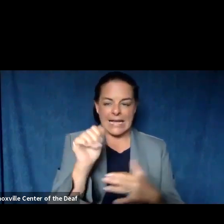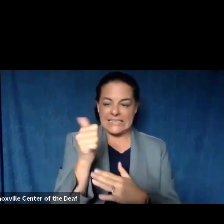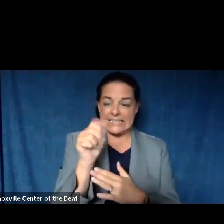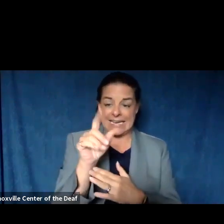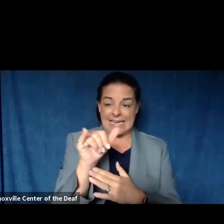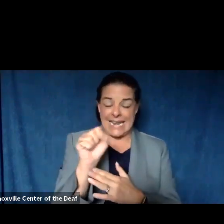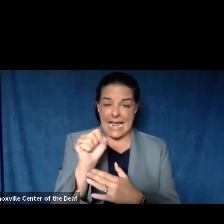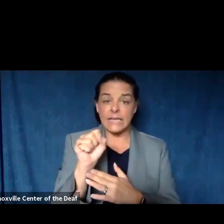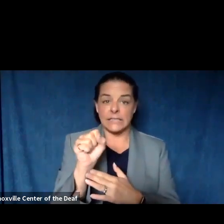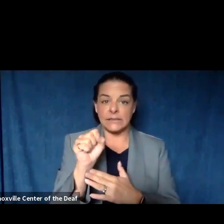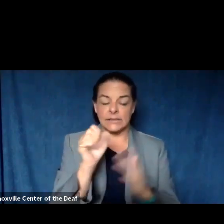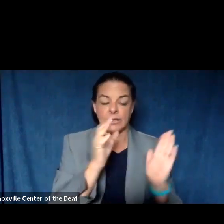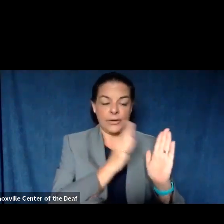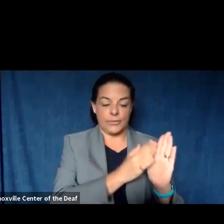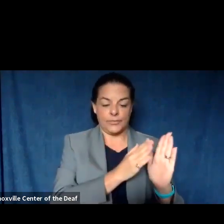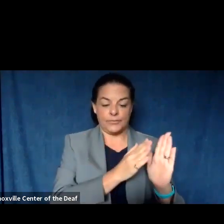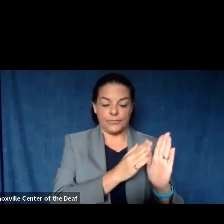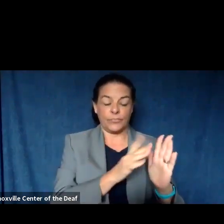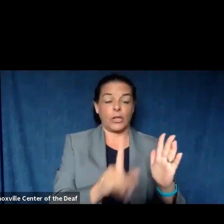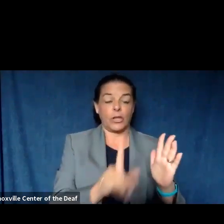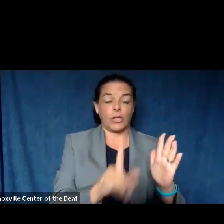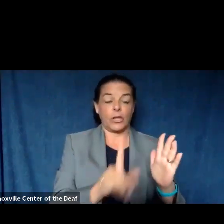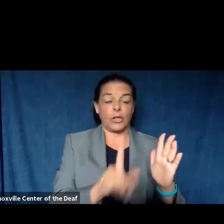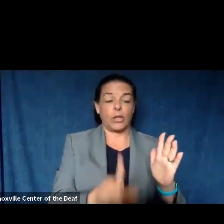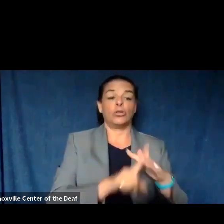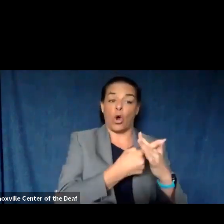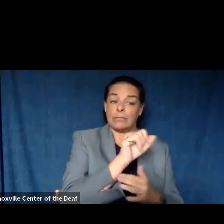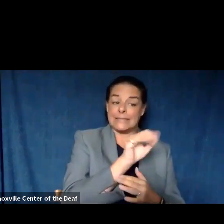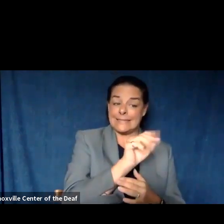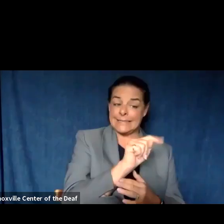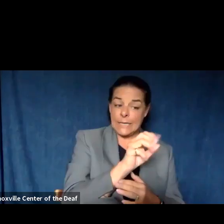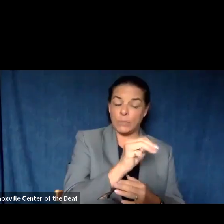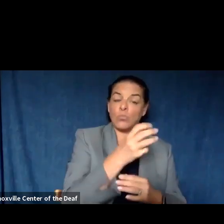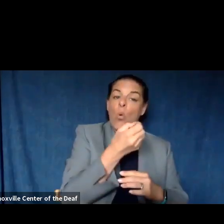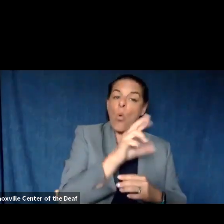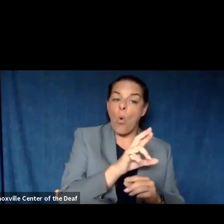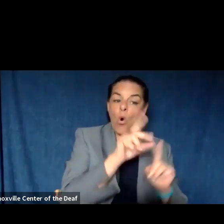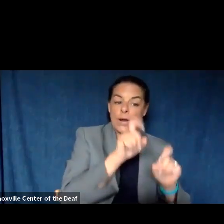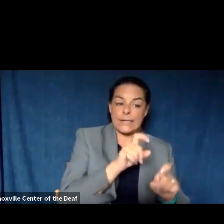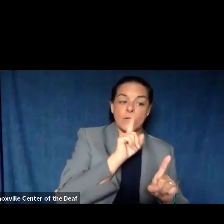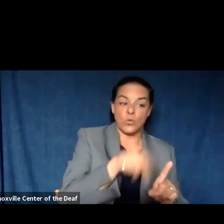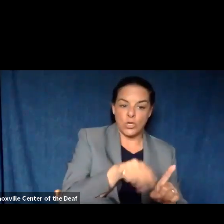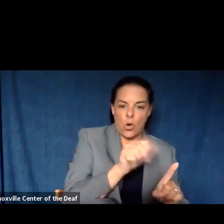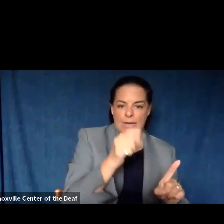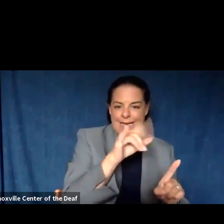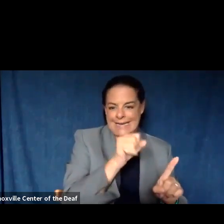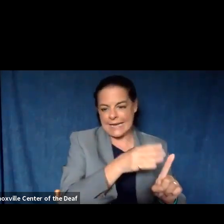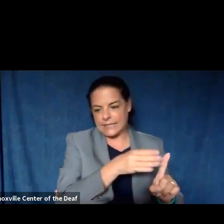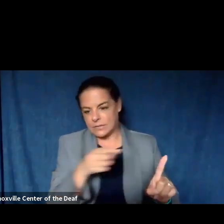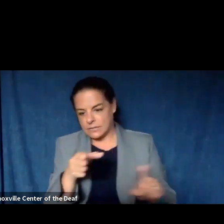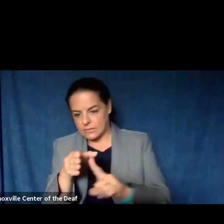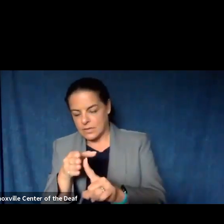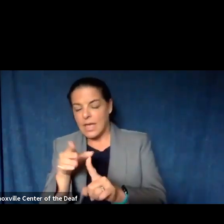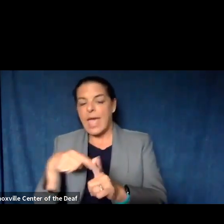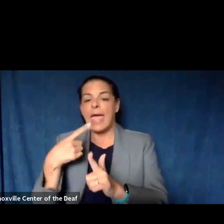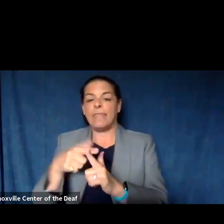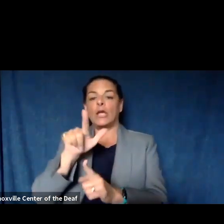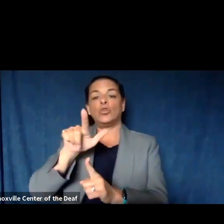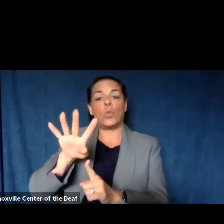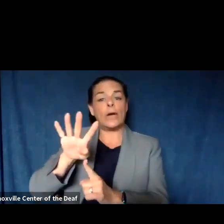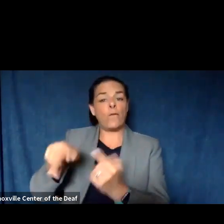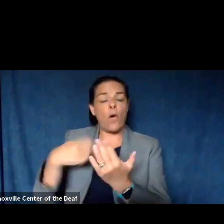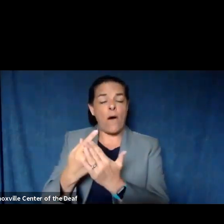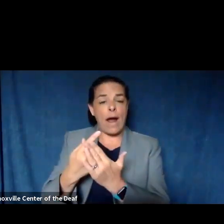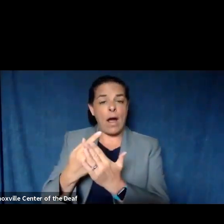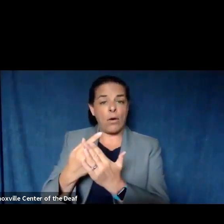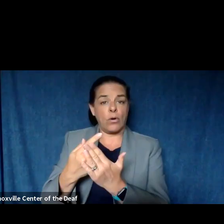days from their onset of symptoms or their test result, and then 24 hours fever-free and improvement in